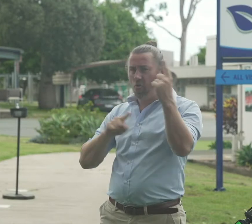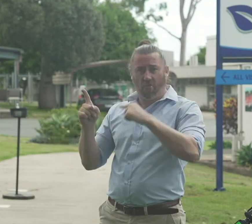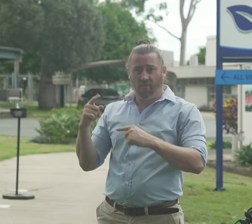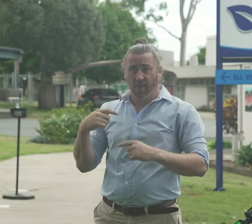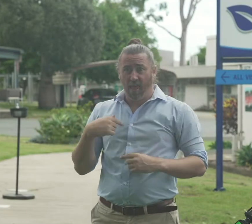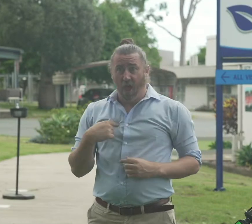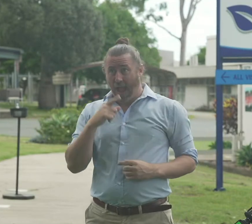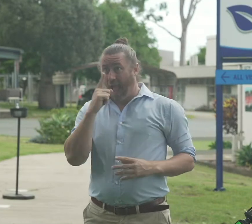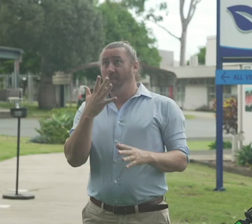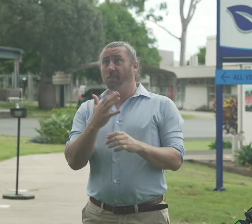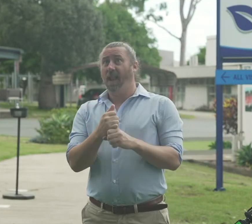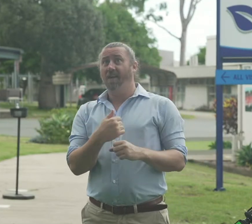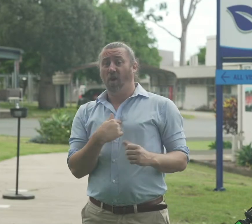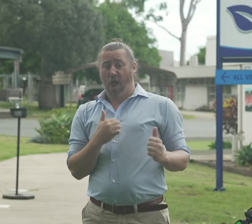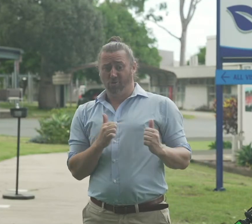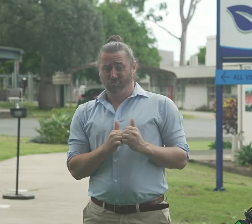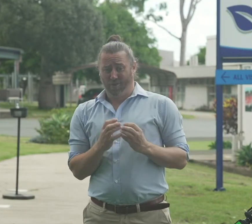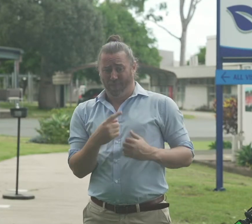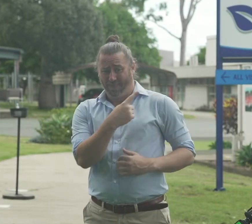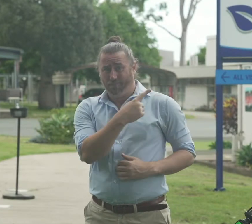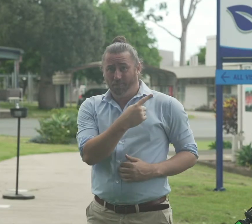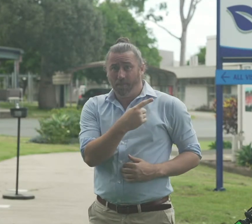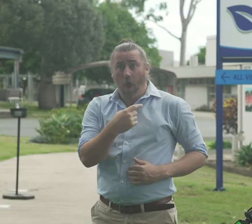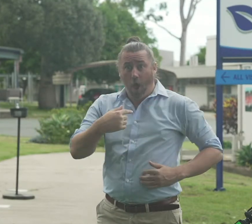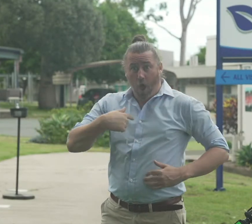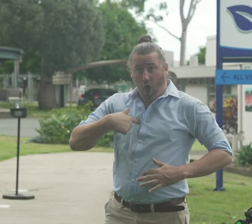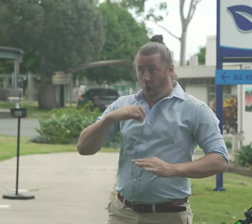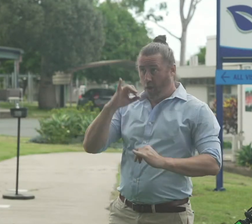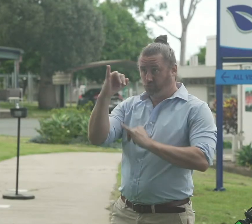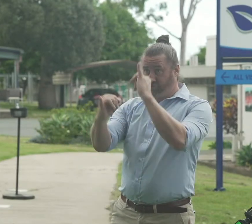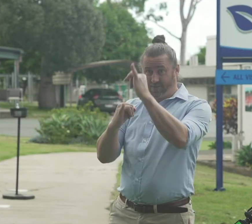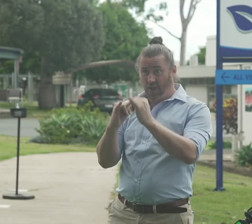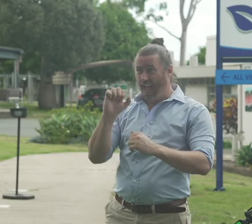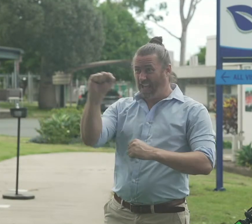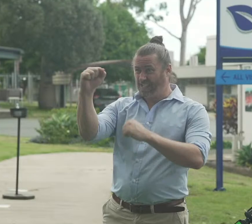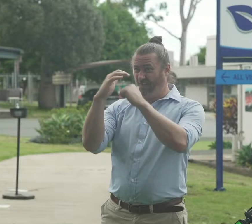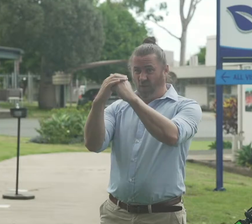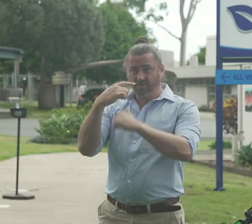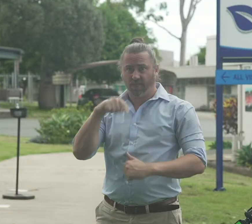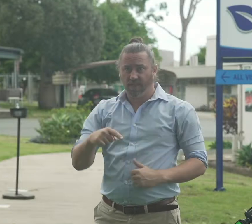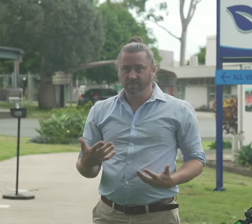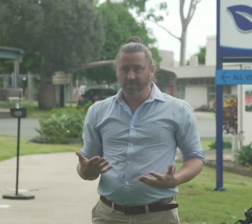ring true according to my experience of dealing with him and his government.